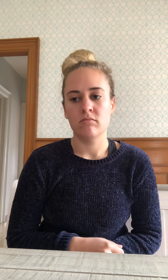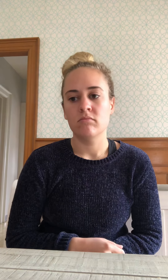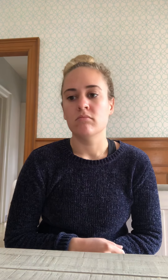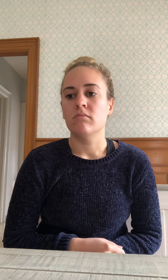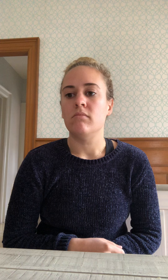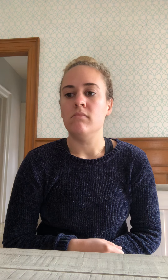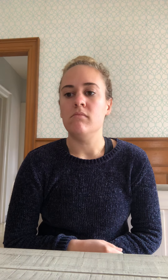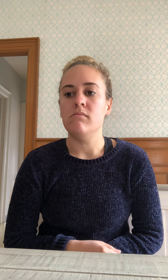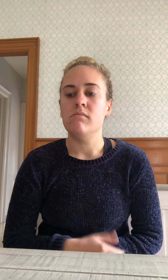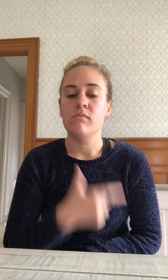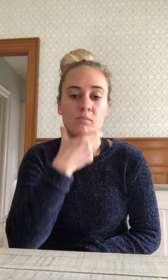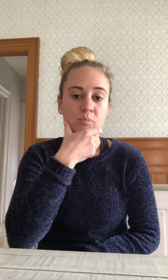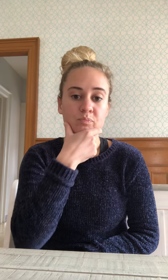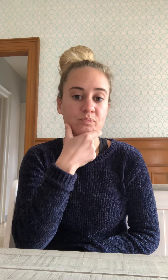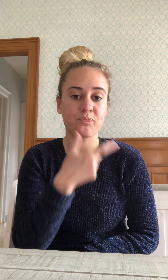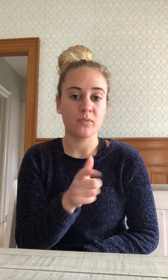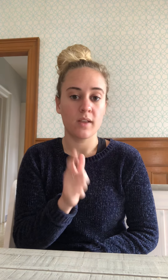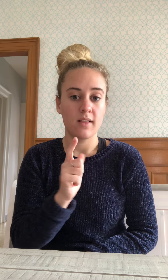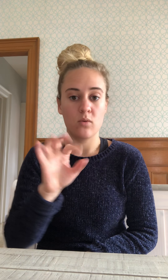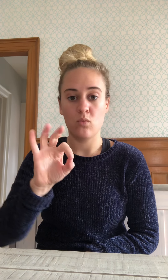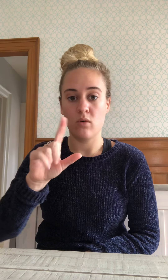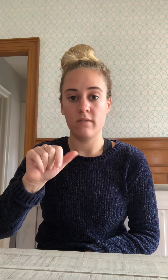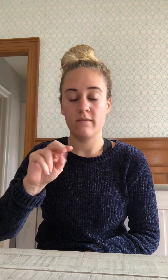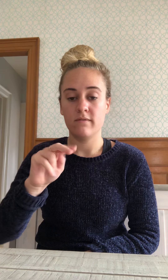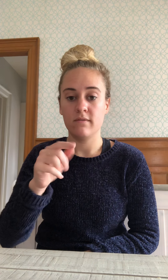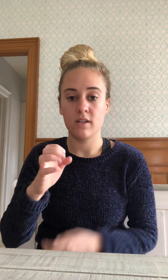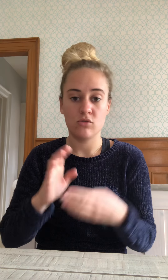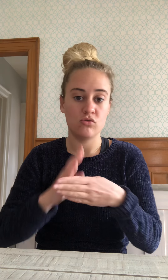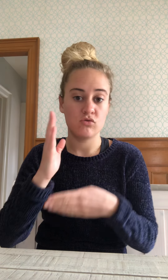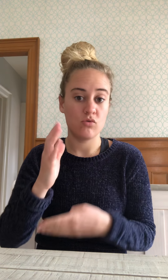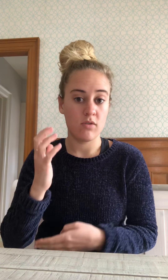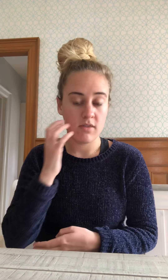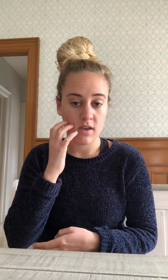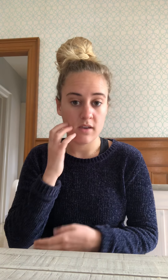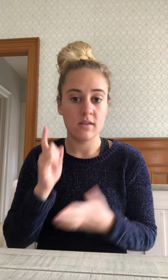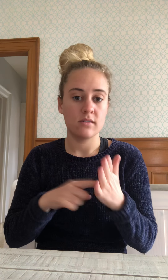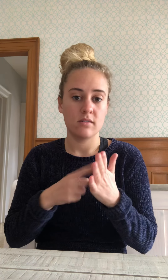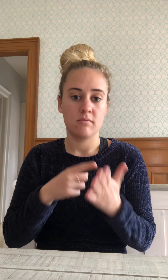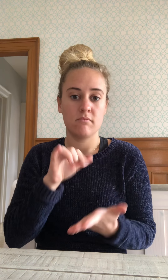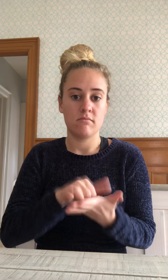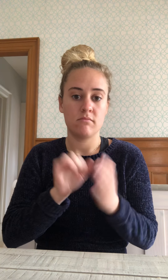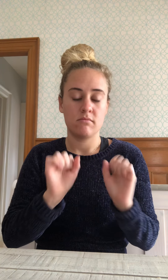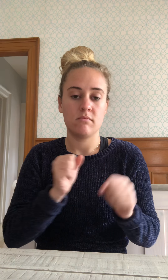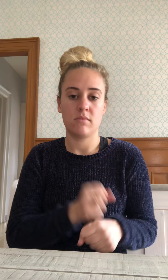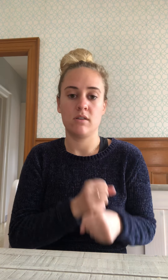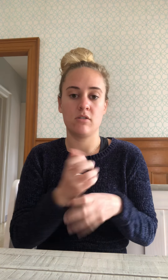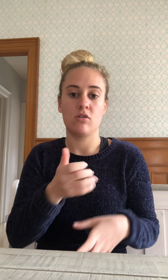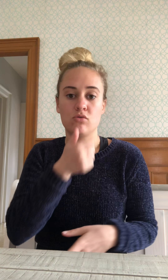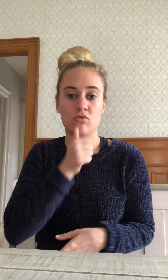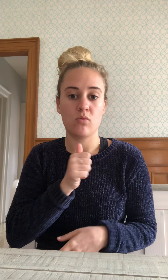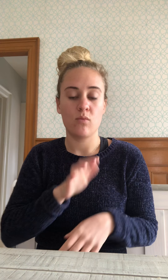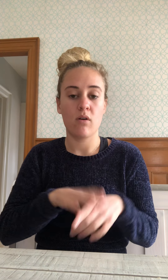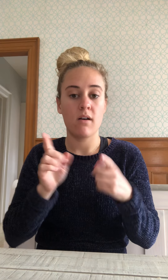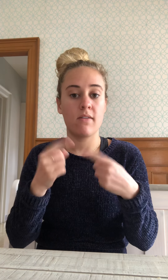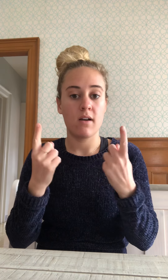When the mandibular lingual flange is too thick, sometimes that can cause a soreness on the opposite side